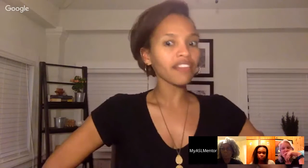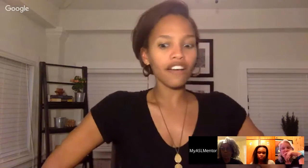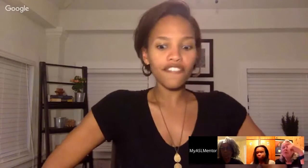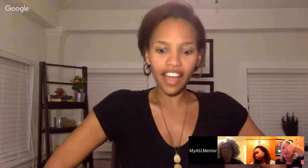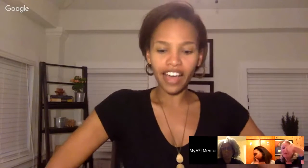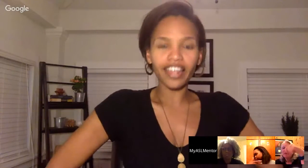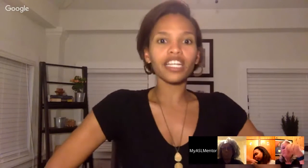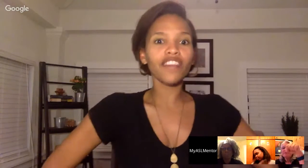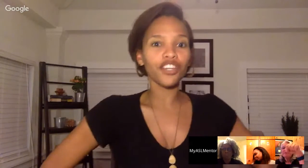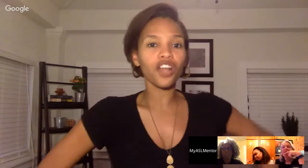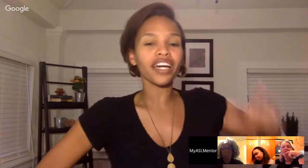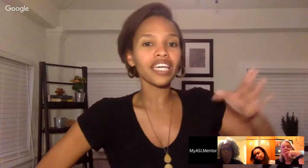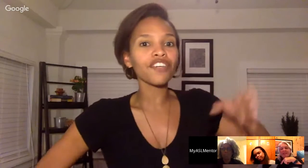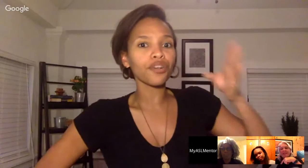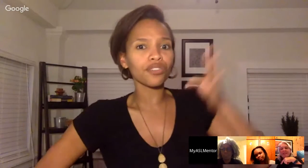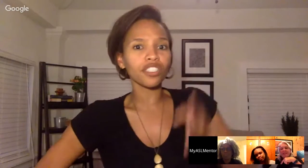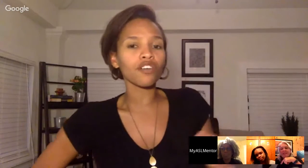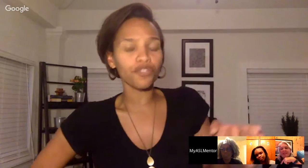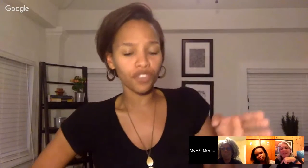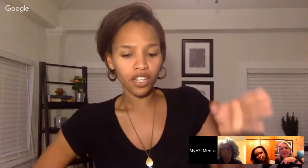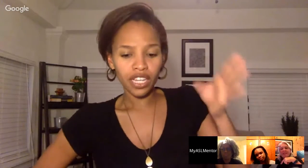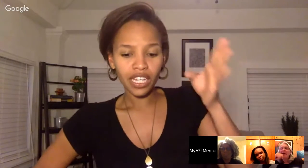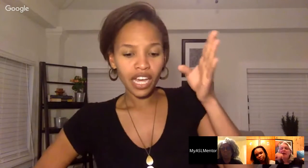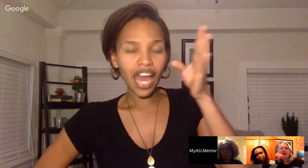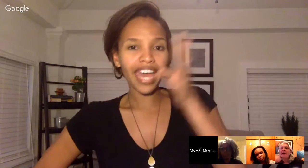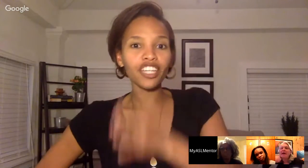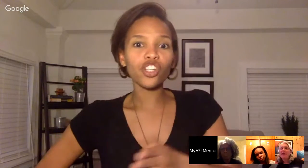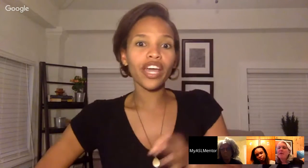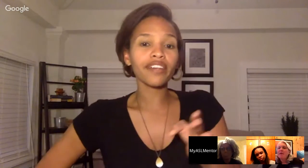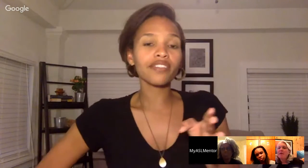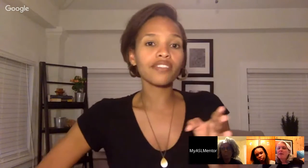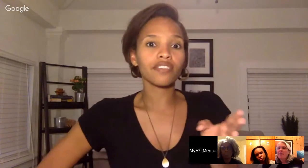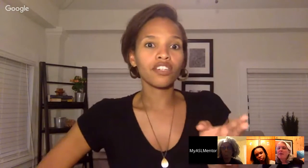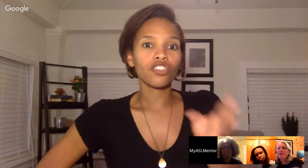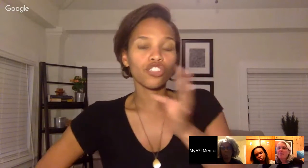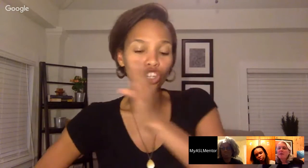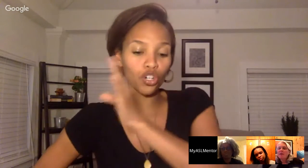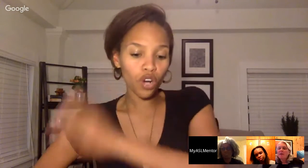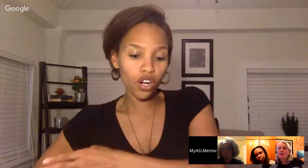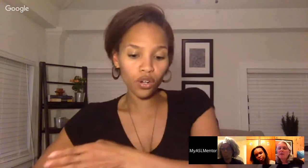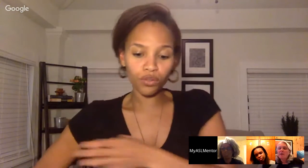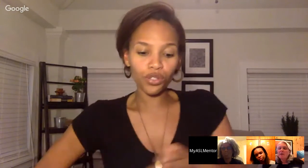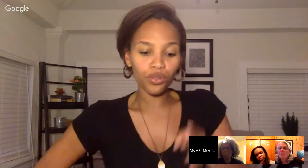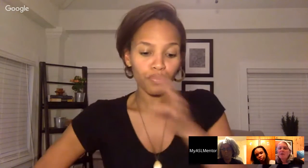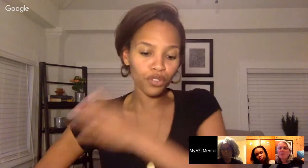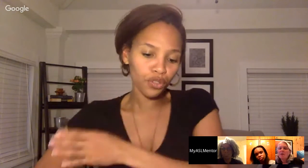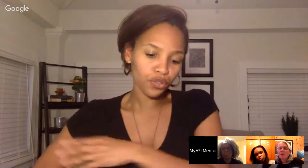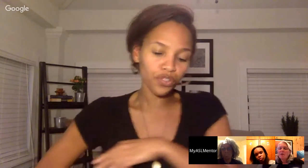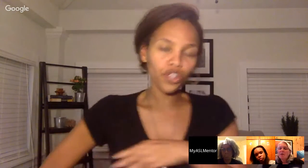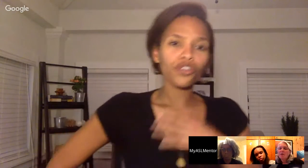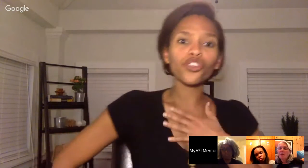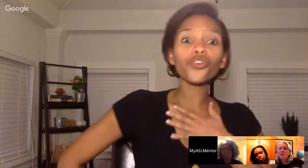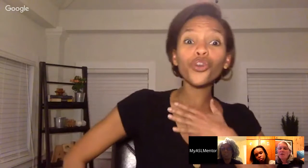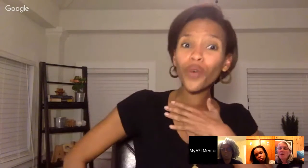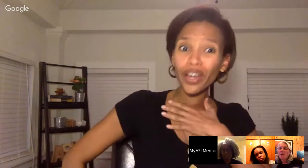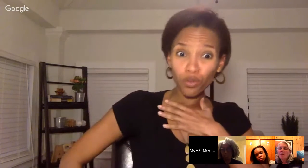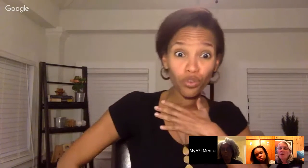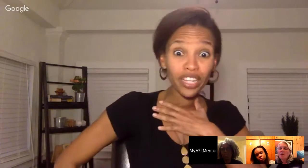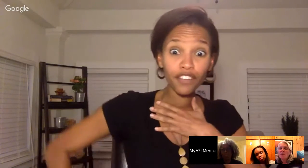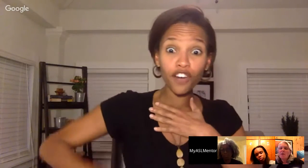I love that. I love that you're not giving yourself a chance to grow, to improve. So you went really